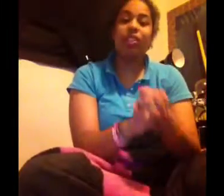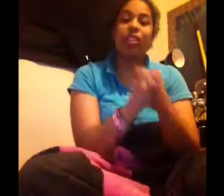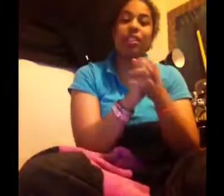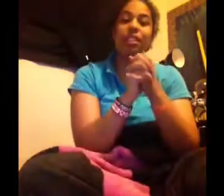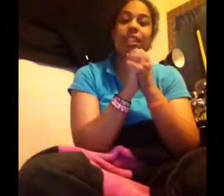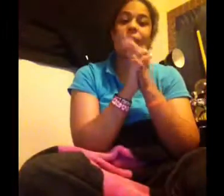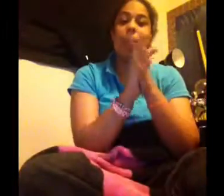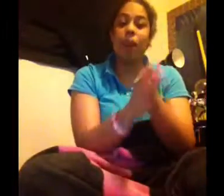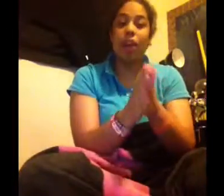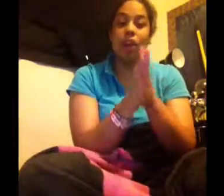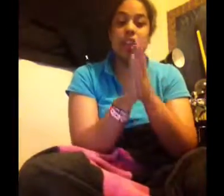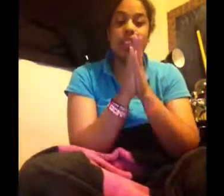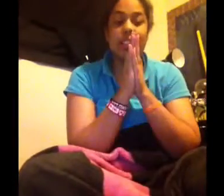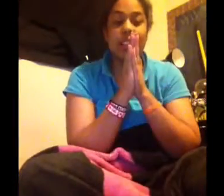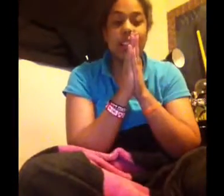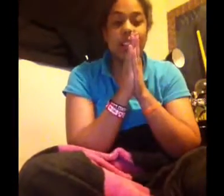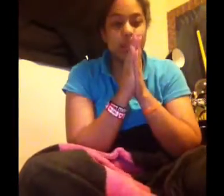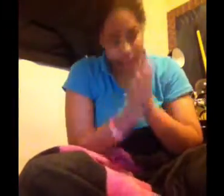this America sign the face.